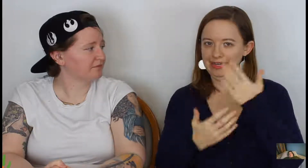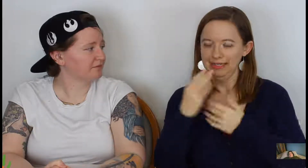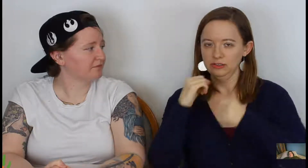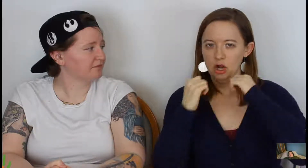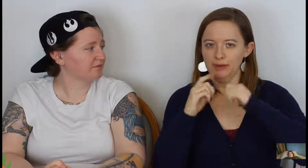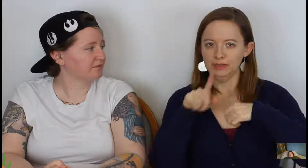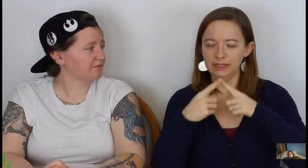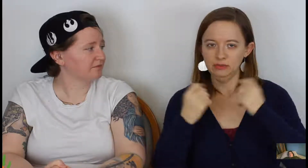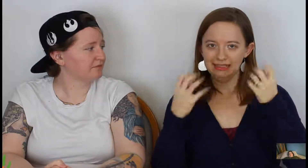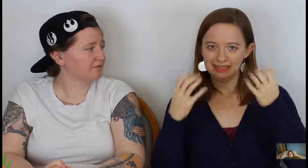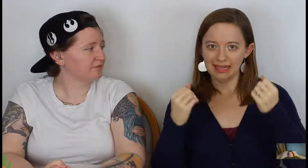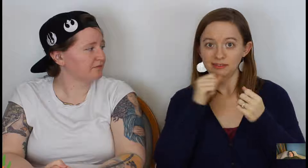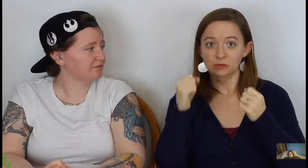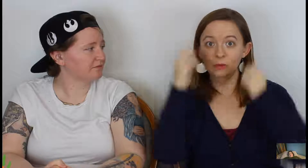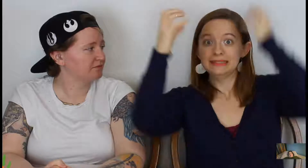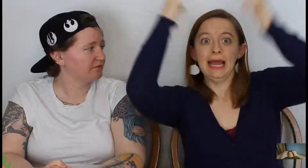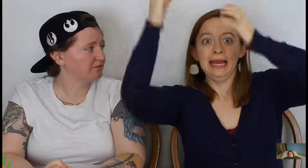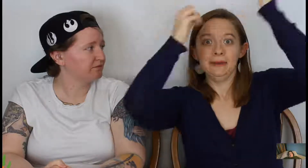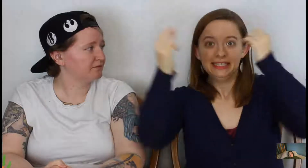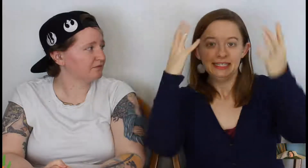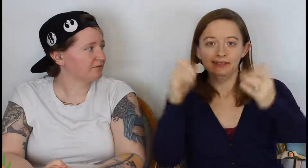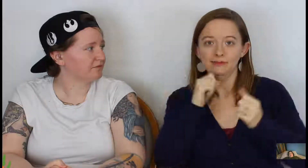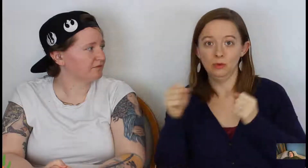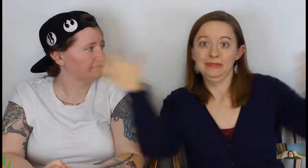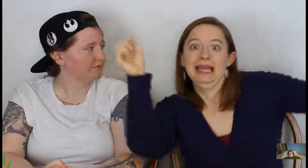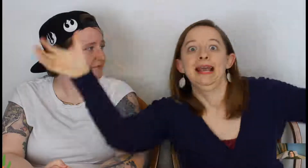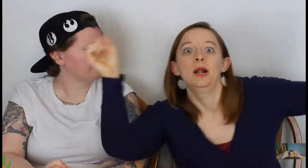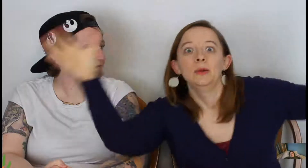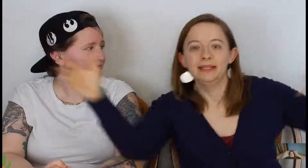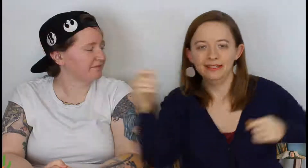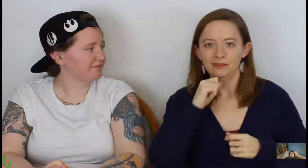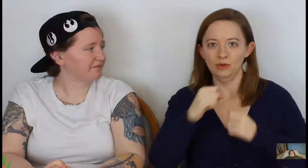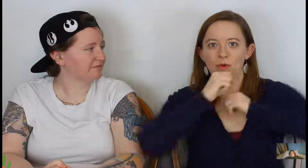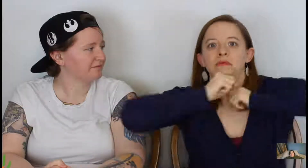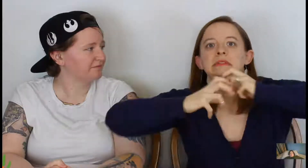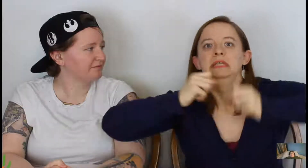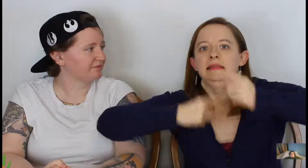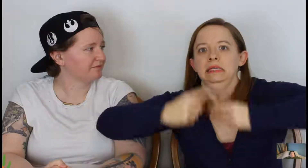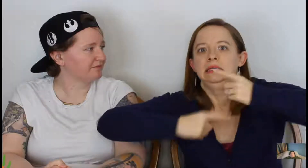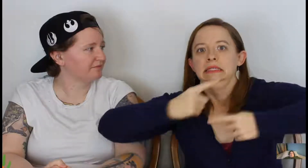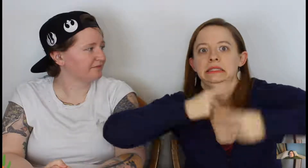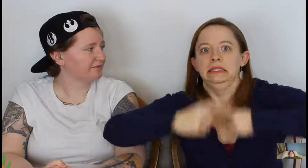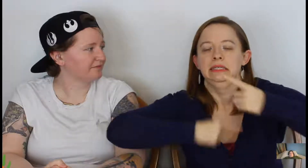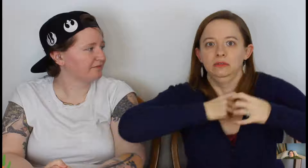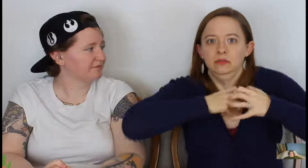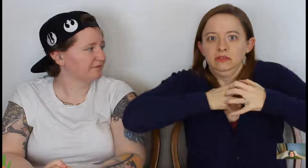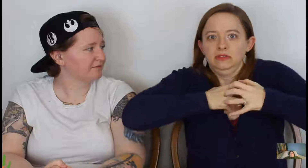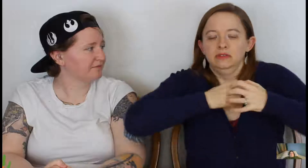you know where your hands are and where your arms are. Don't sign all the way at the top of your head or way out here, or sign like this.